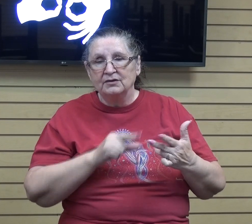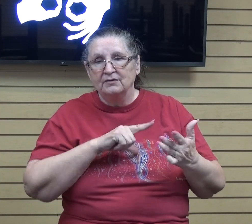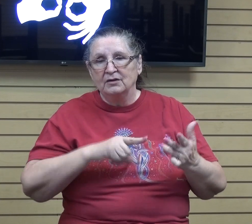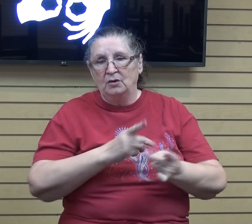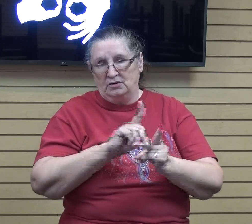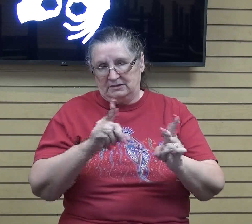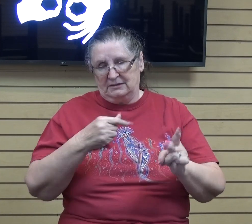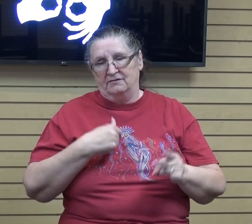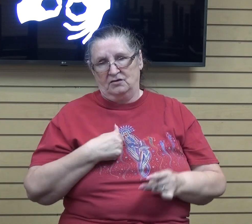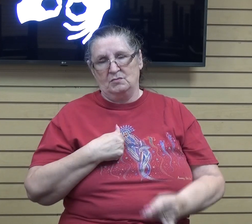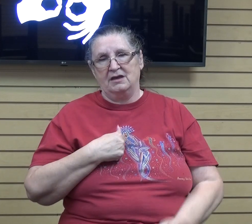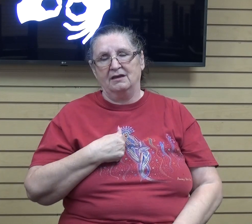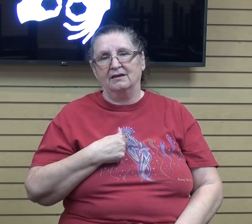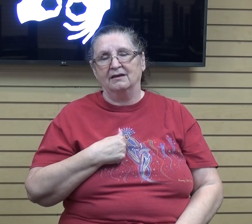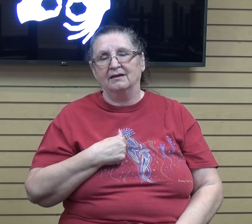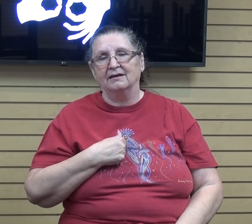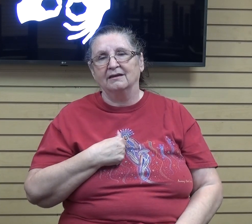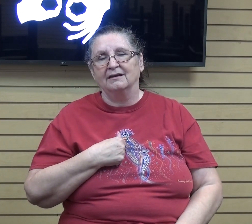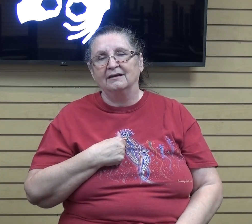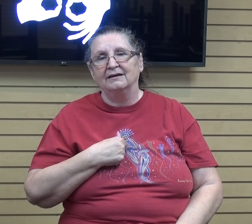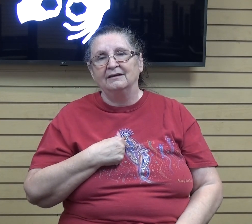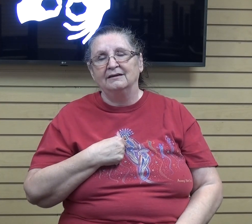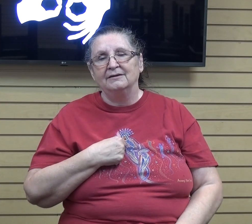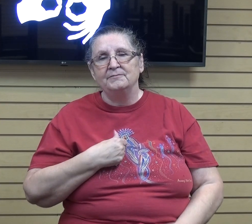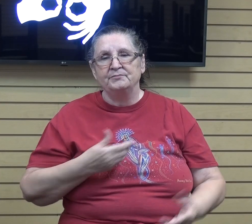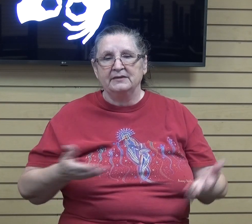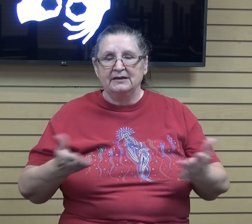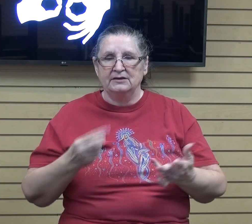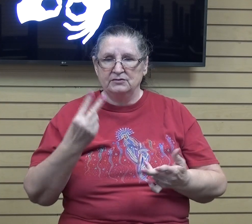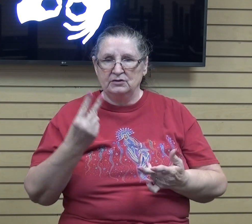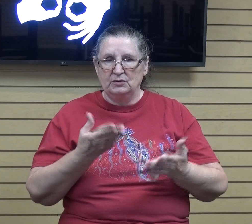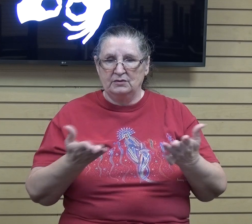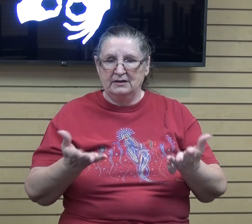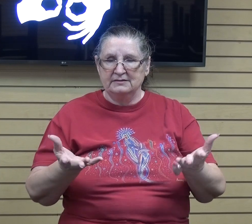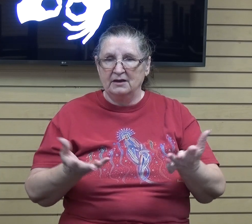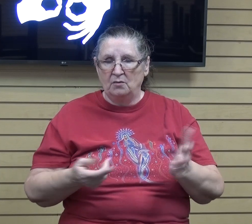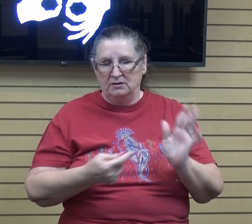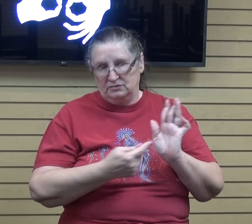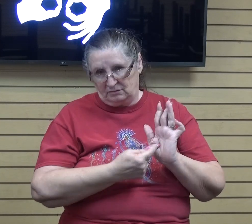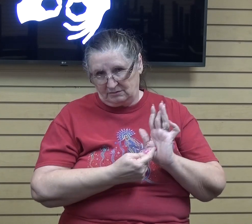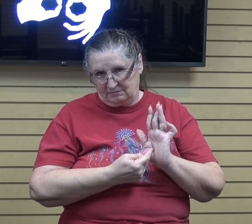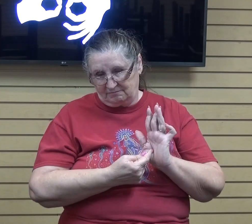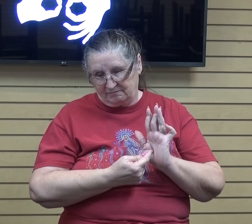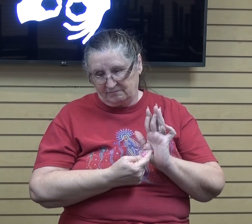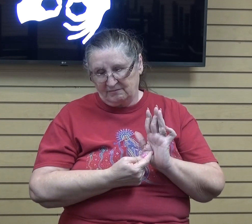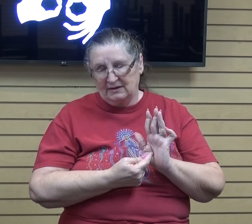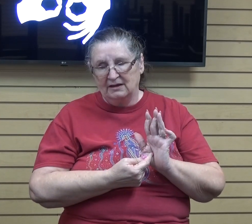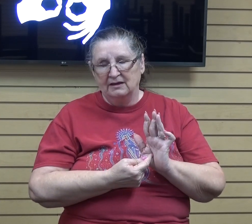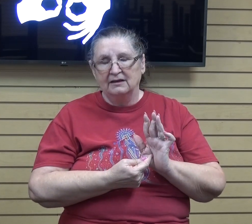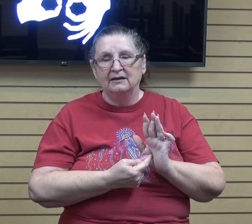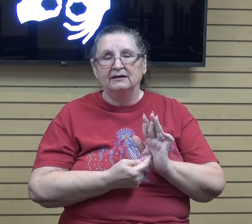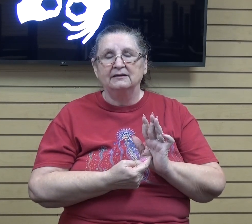delivered me. And so here's the two things I want to point out before we wrap it up this morning. Number one,